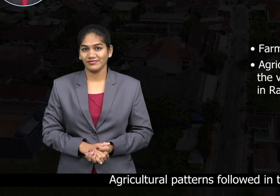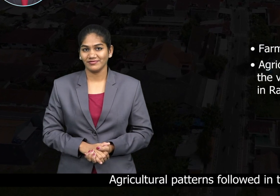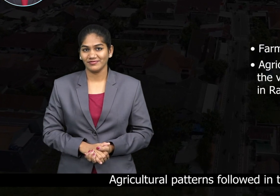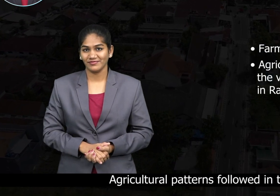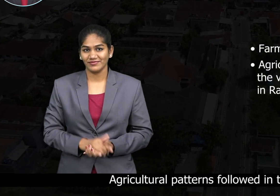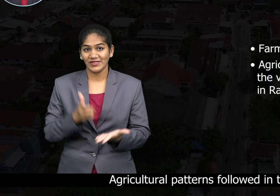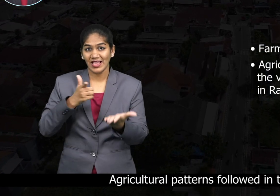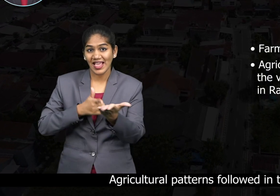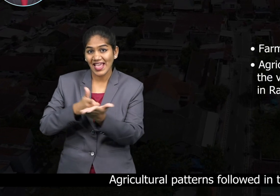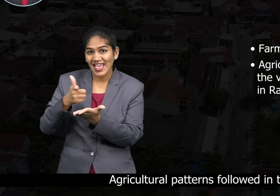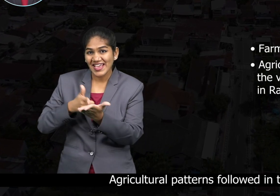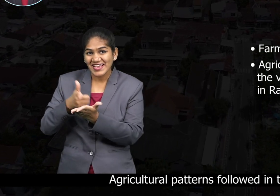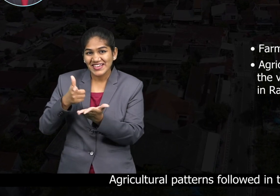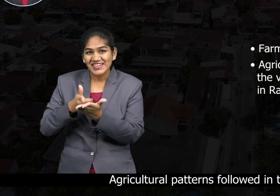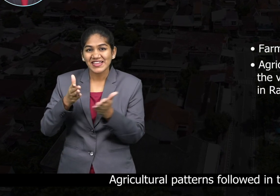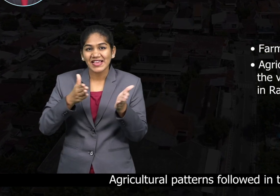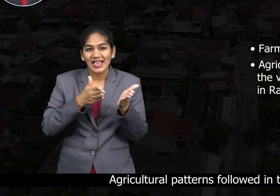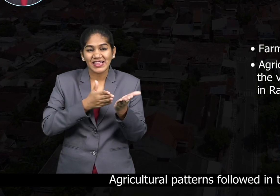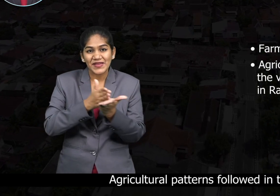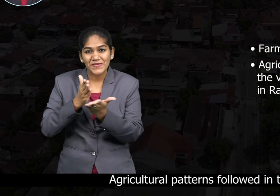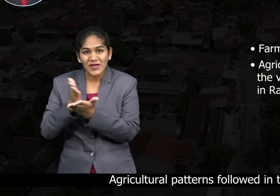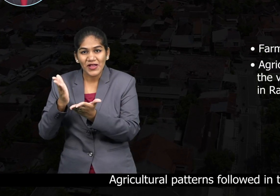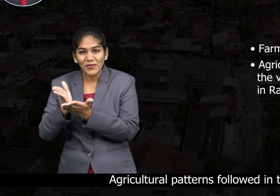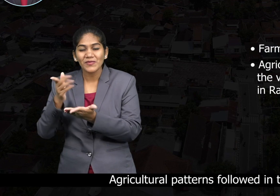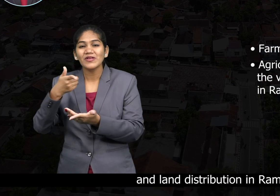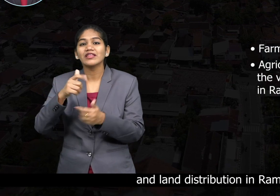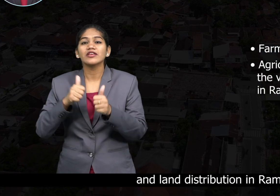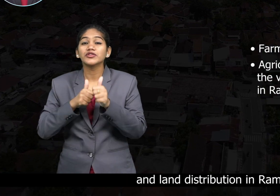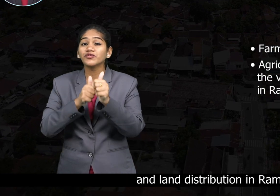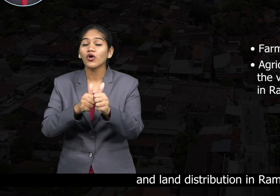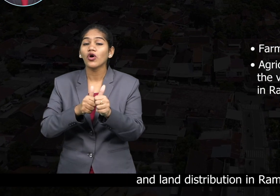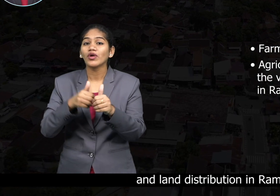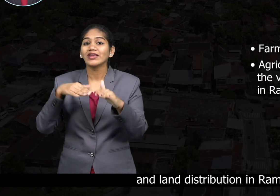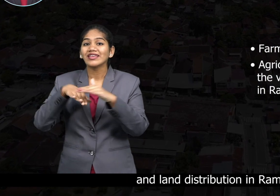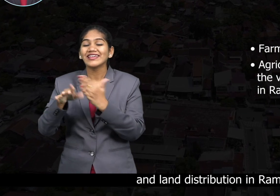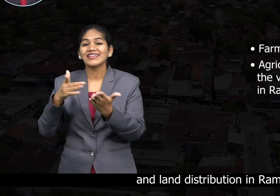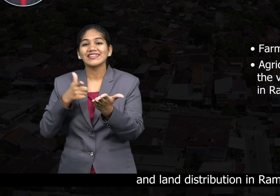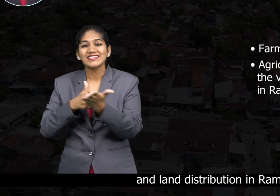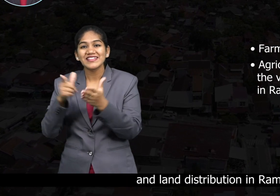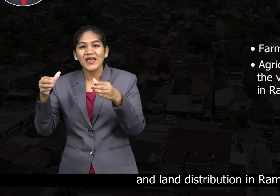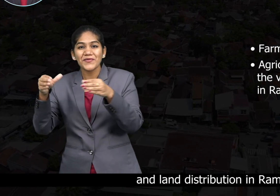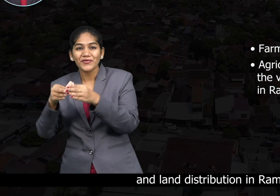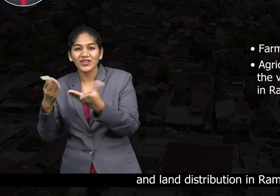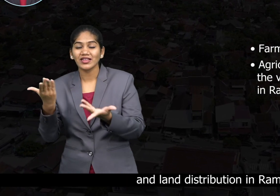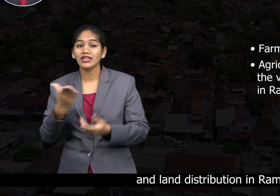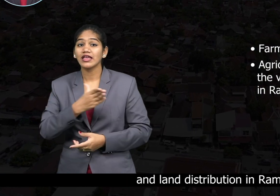Agricultural pattern followed in the village and land distribution in Rampur.